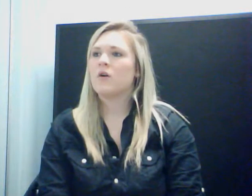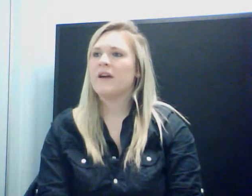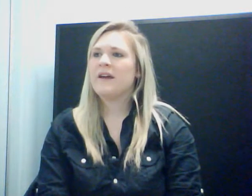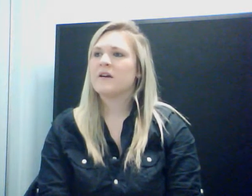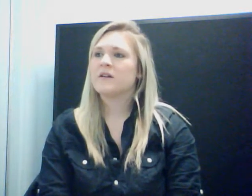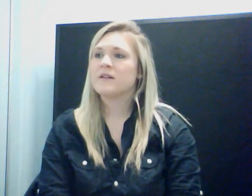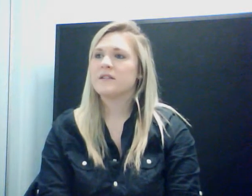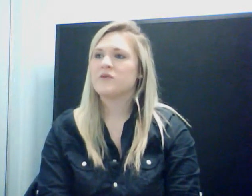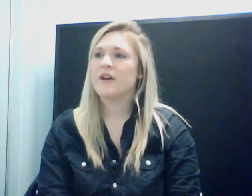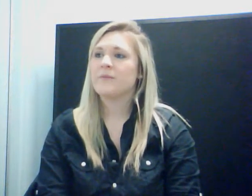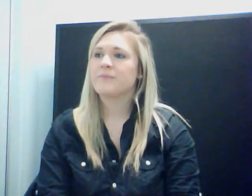Okay, that's fine.